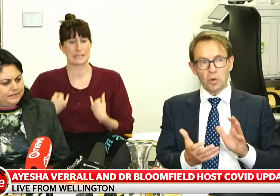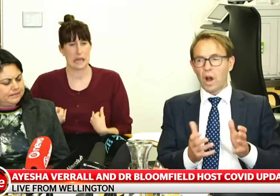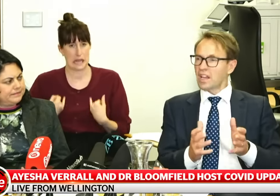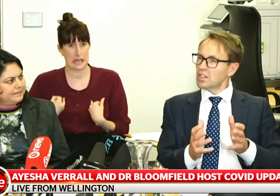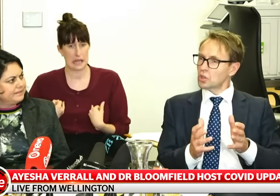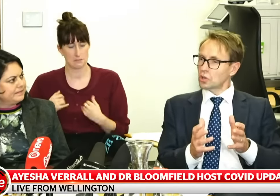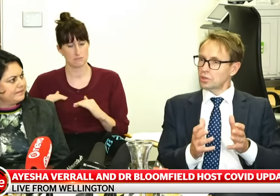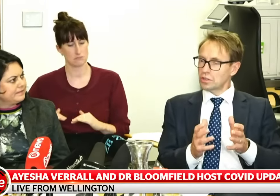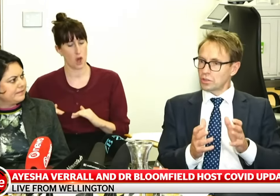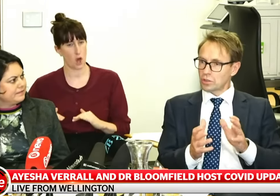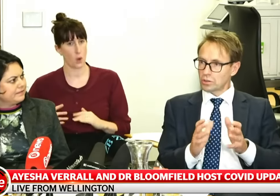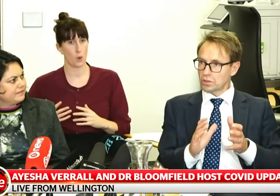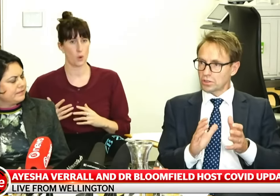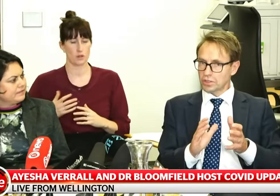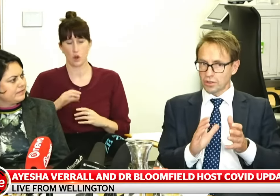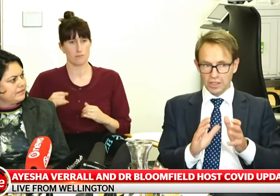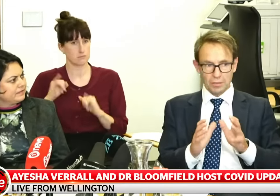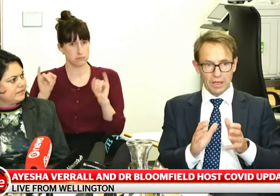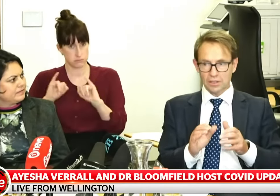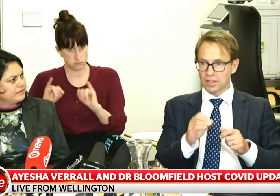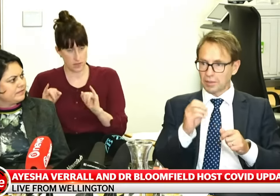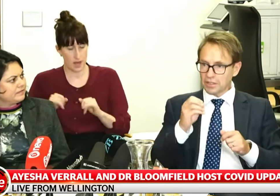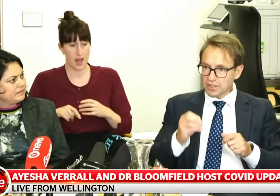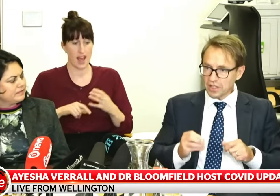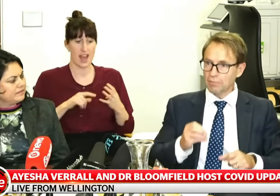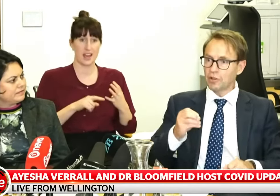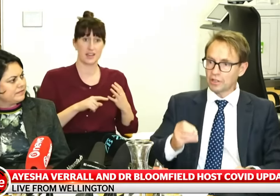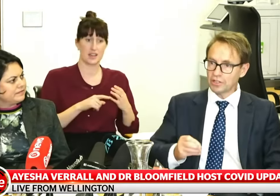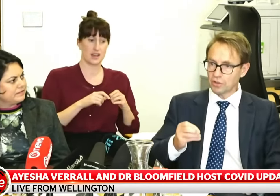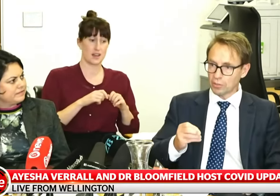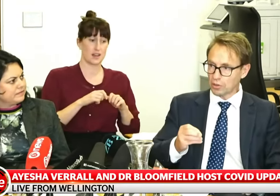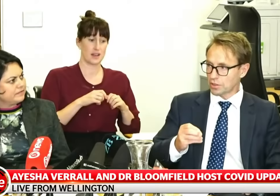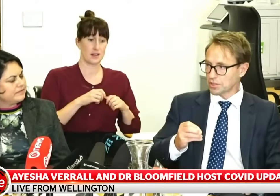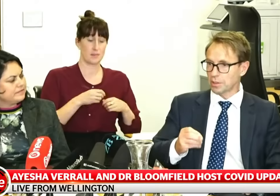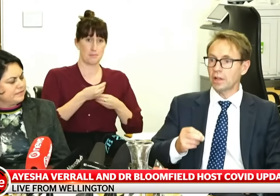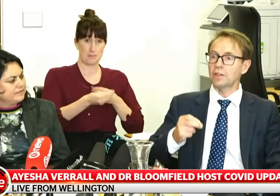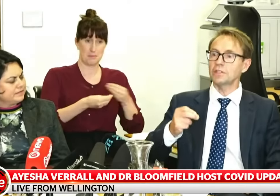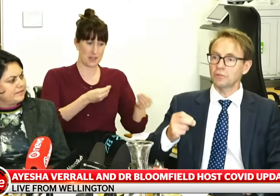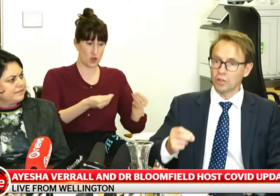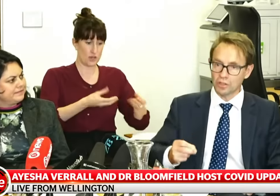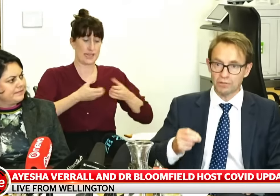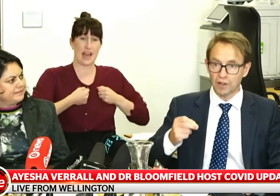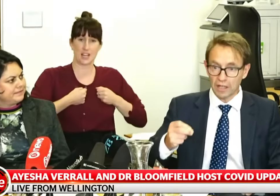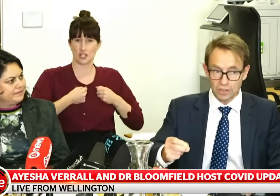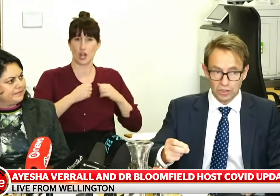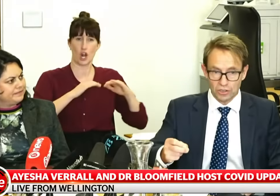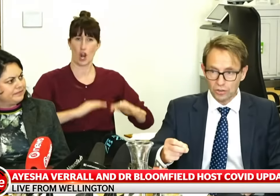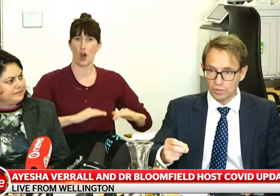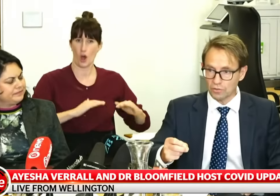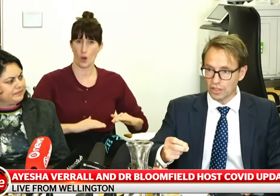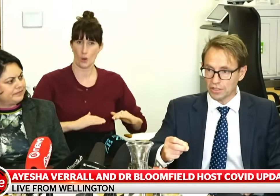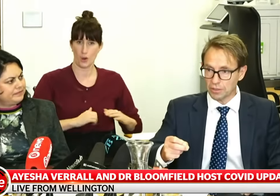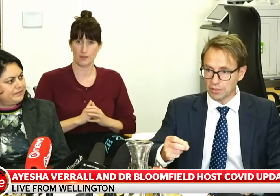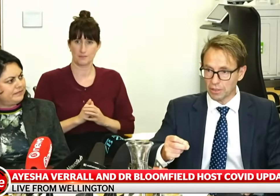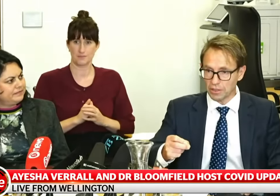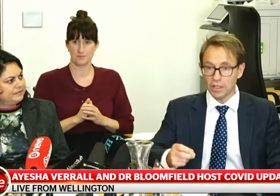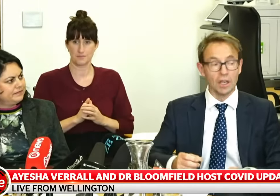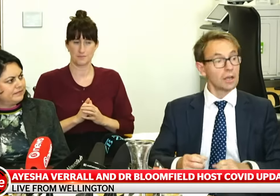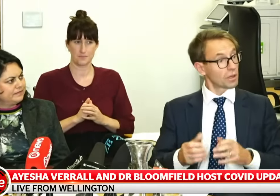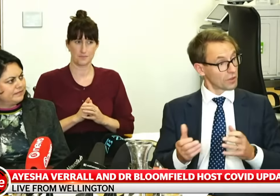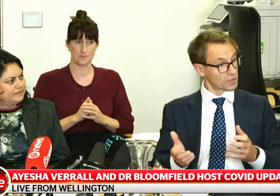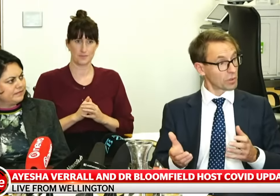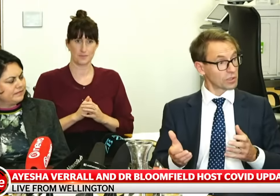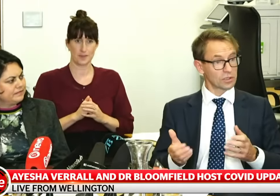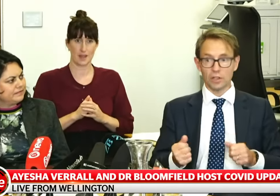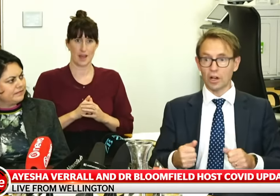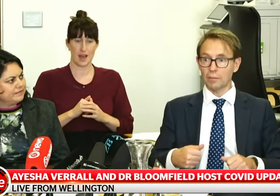And in a way, you could just think about some of these subvariants of Omicron as a bit like this. They've got an advantage in terms of transmissibility,